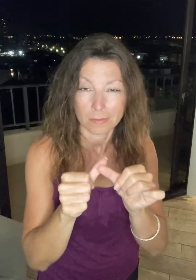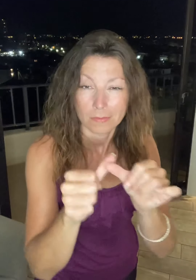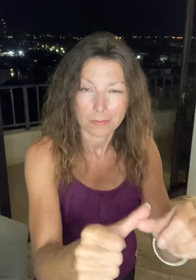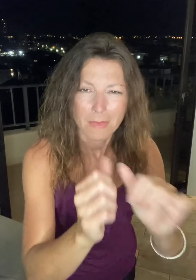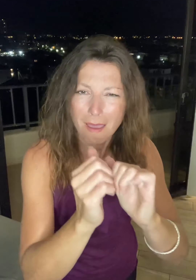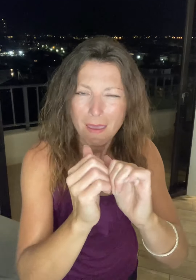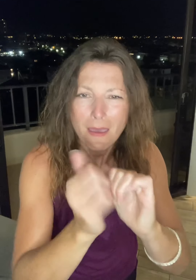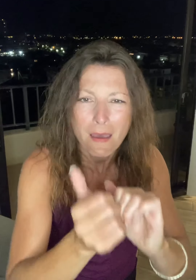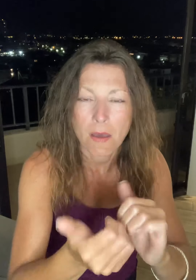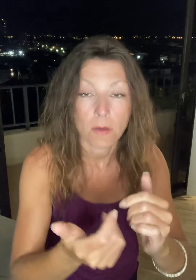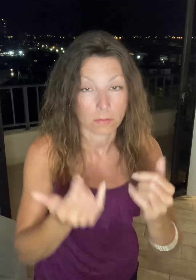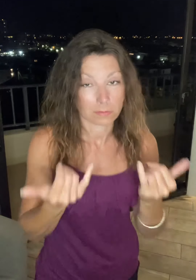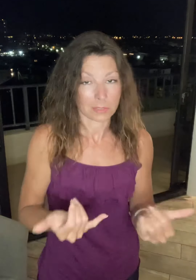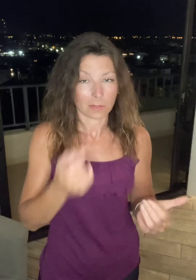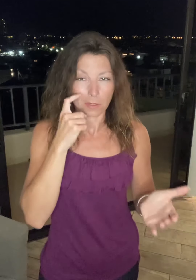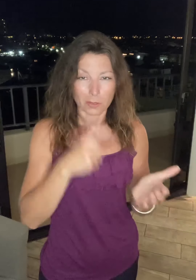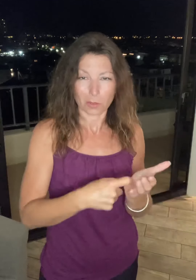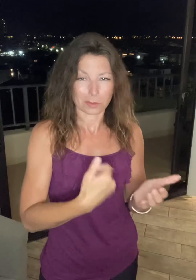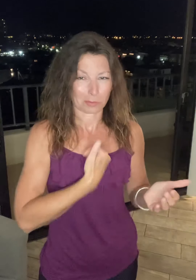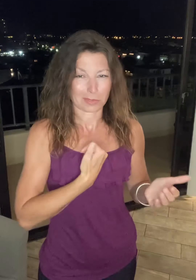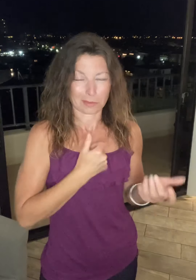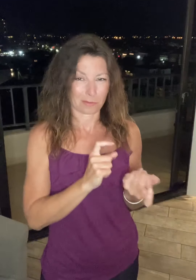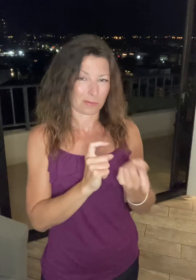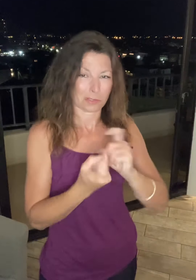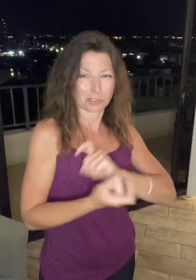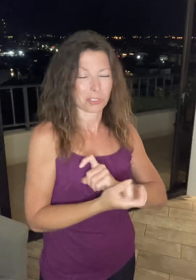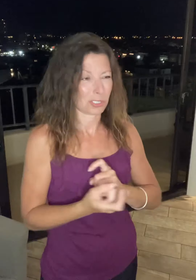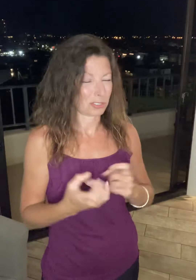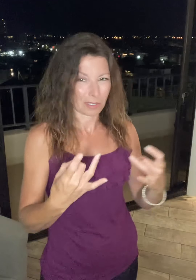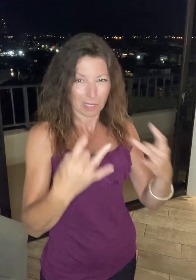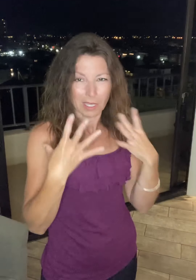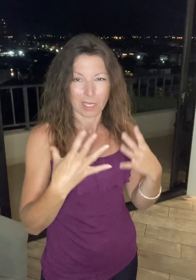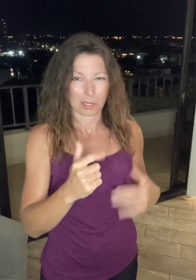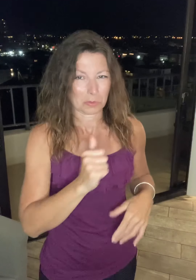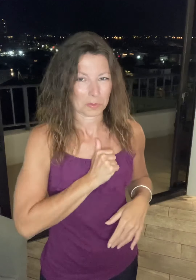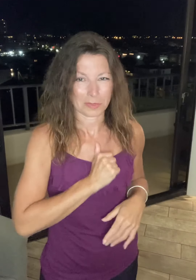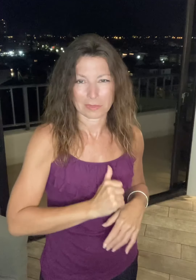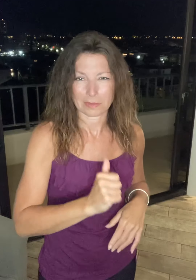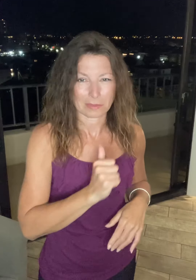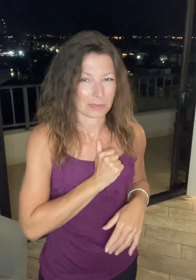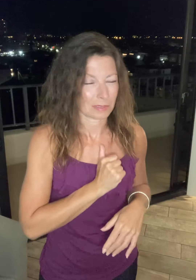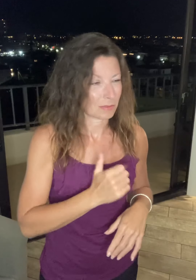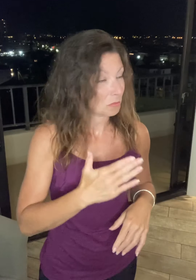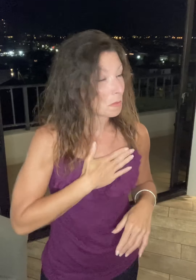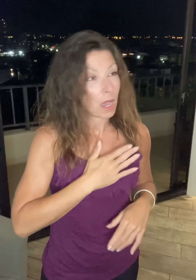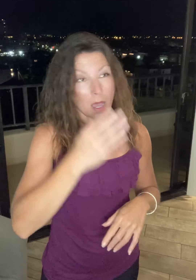wishing you would move around, but when it's too late, my mind is a place that I can't escape your ghost.